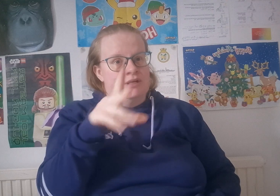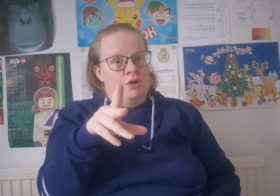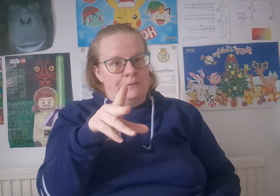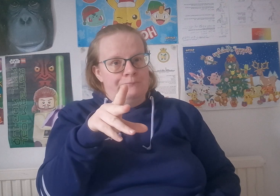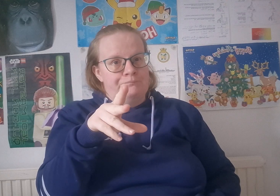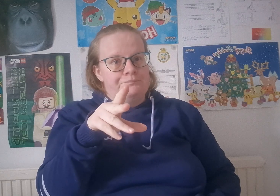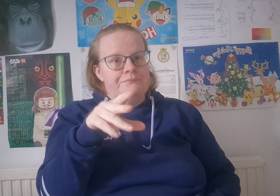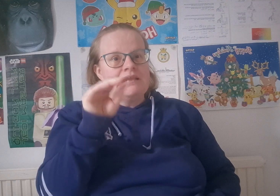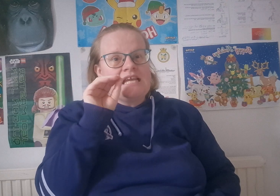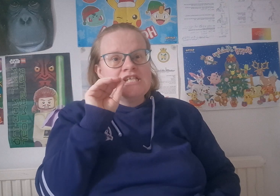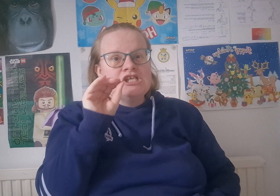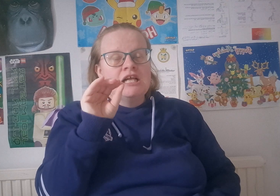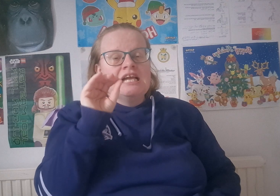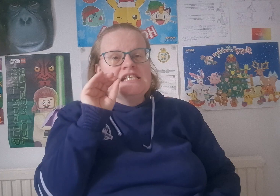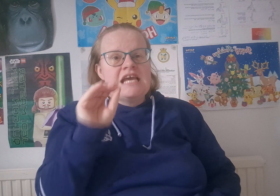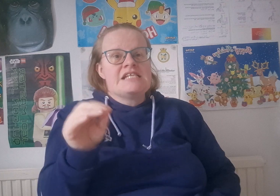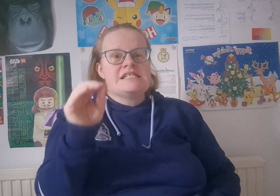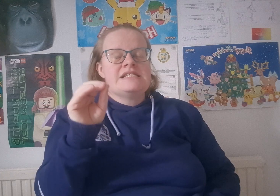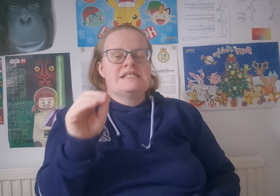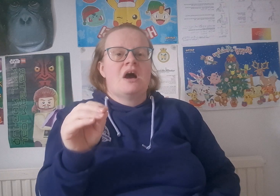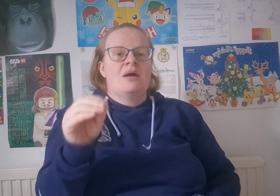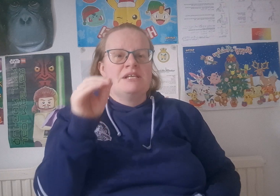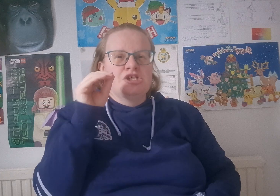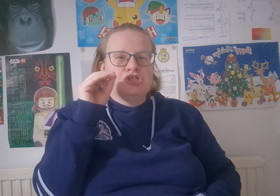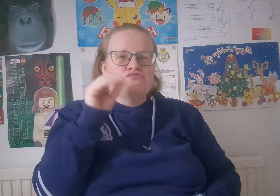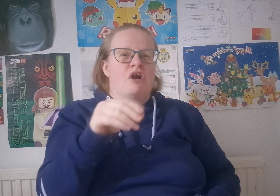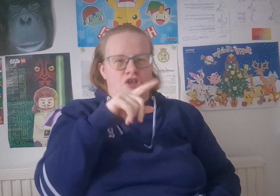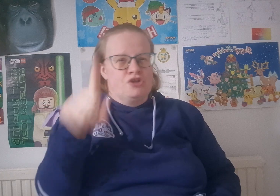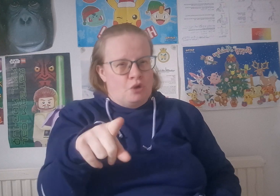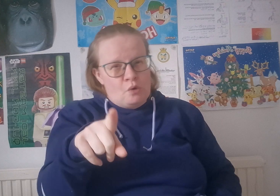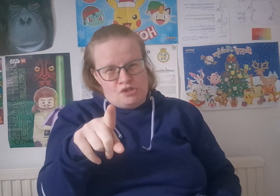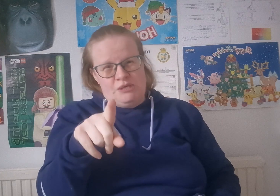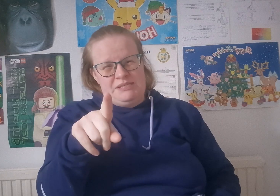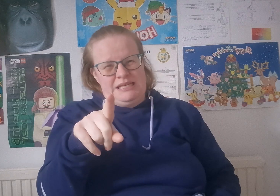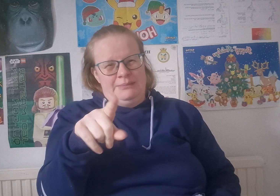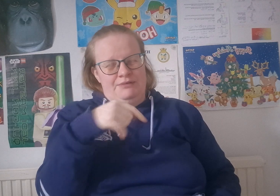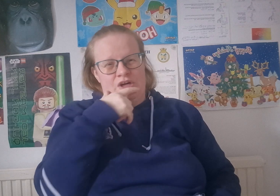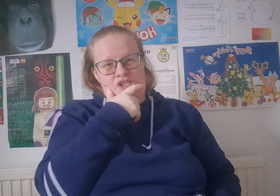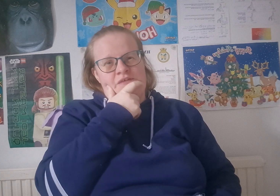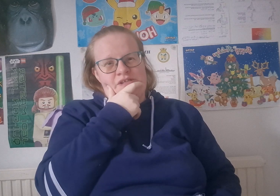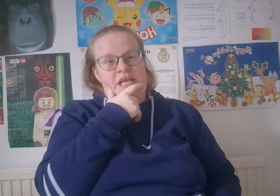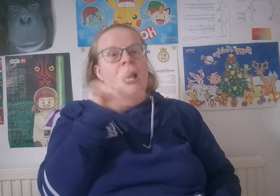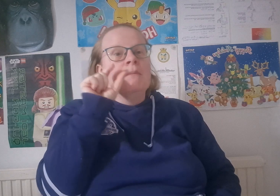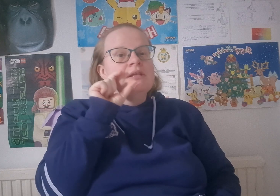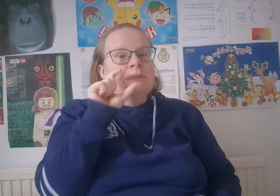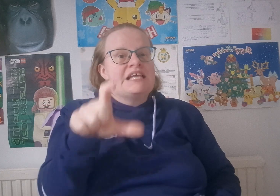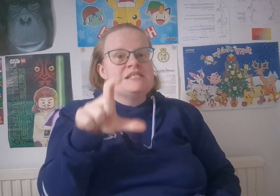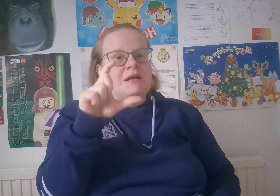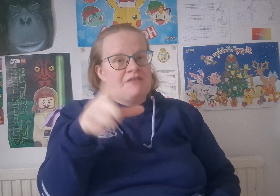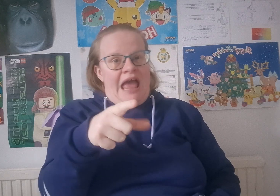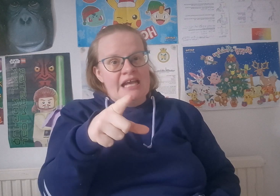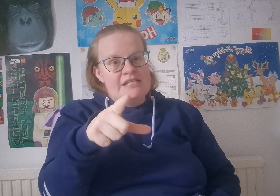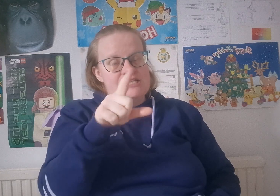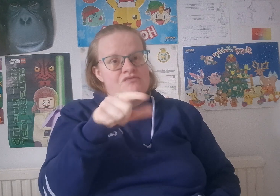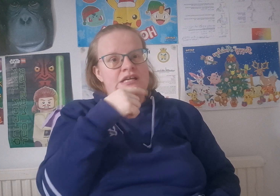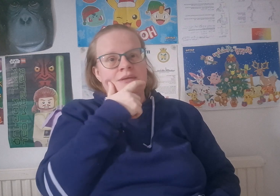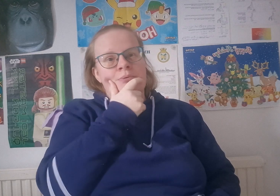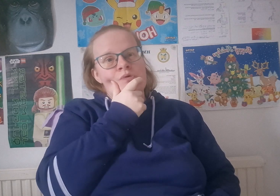not. It takes its time. It doesn't rush, though the courtship is a little bit rushed, I have to say. But the placement of eggs is really